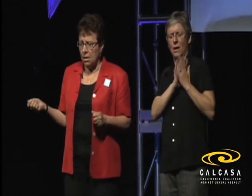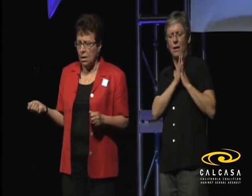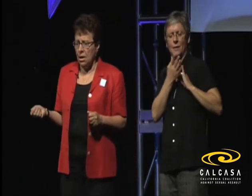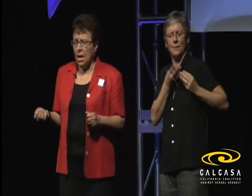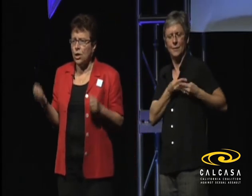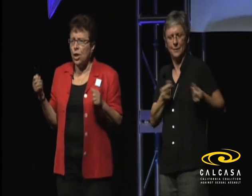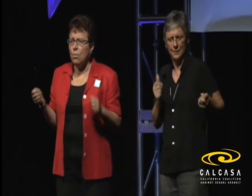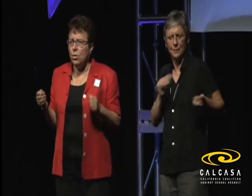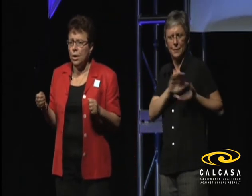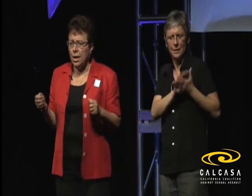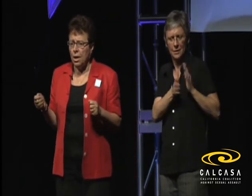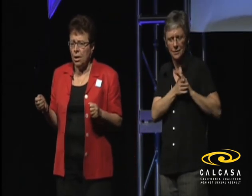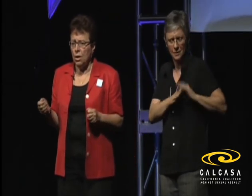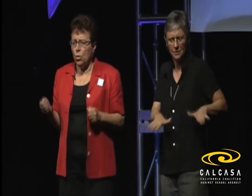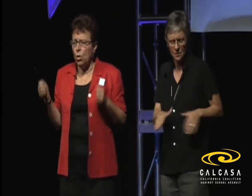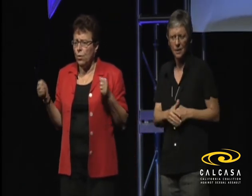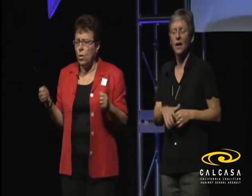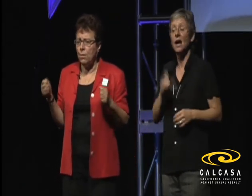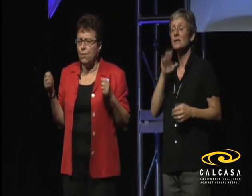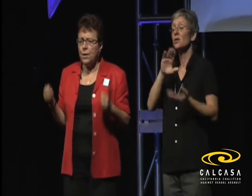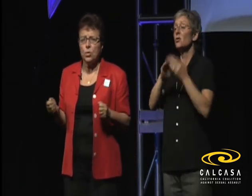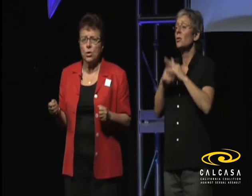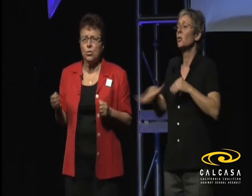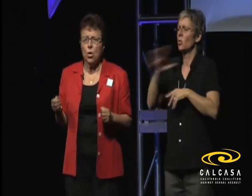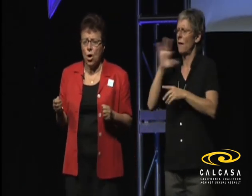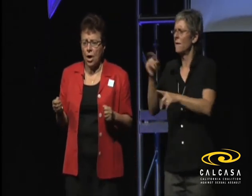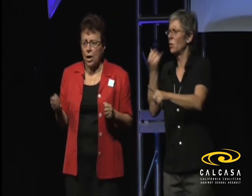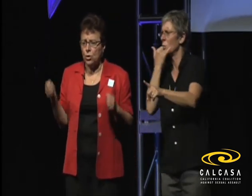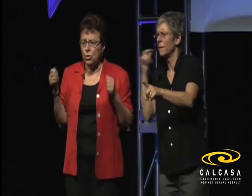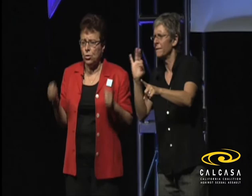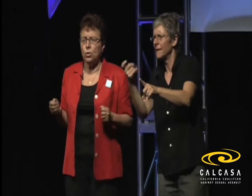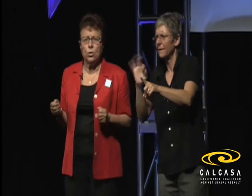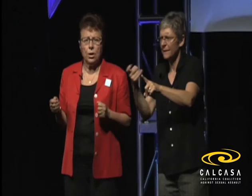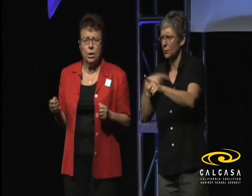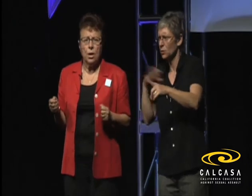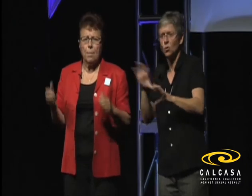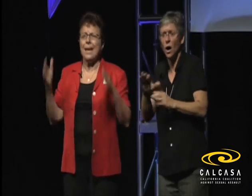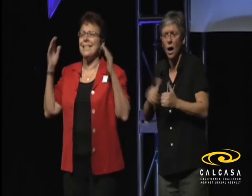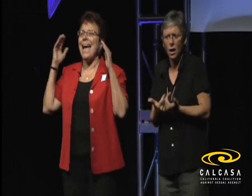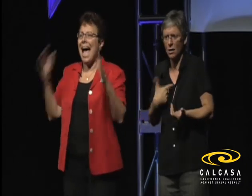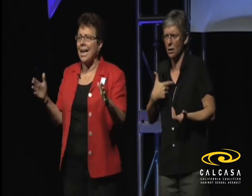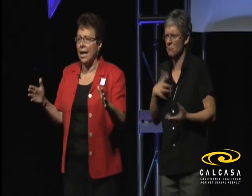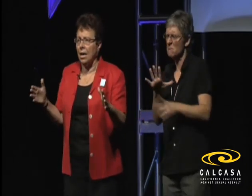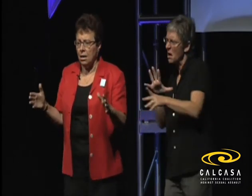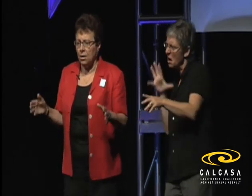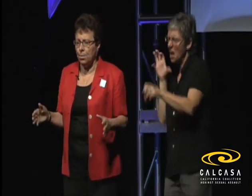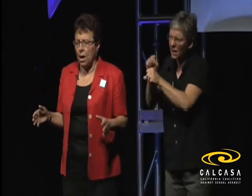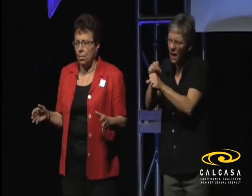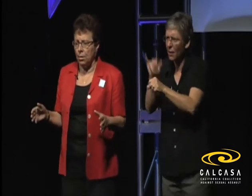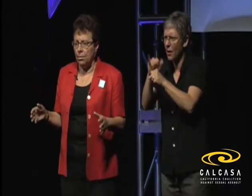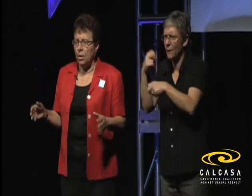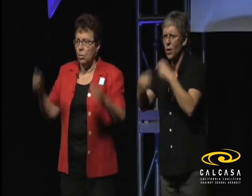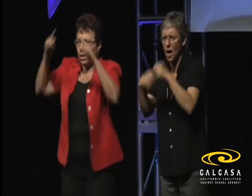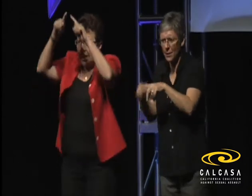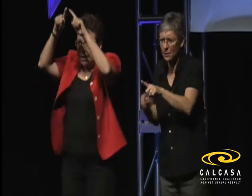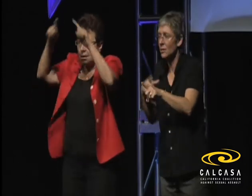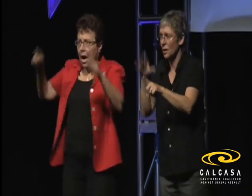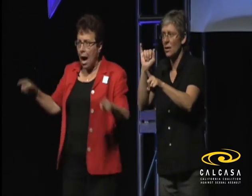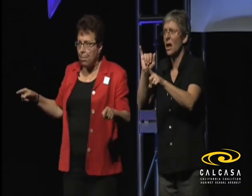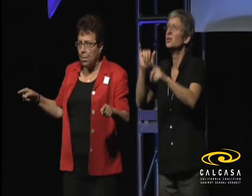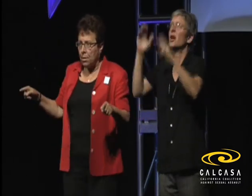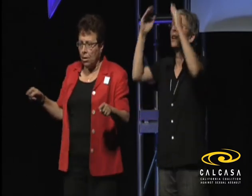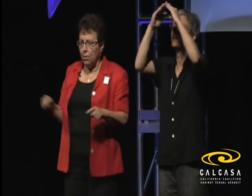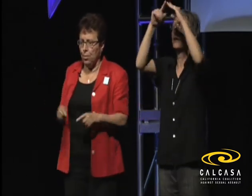peace. As a community, we often want to fix what is wrong, and we choose to do it by attacking the problem, which is